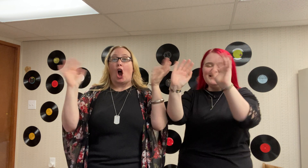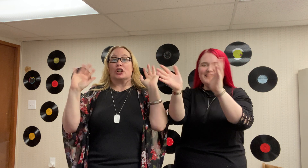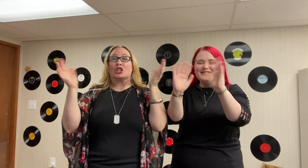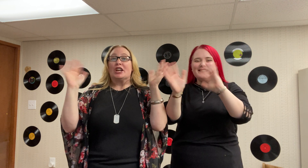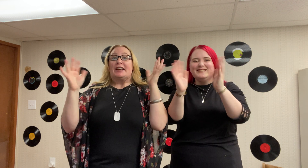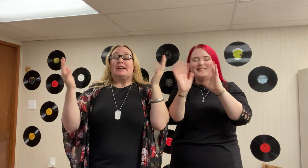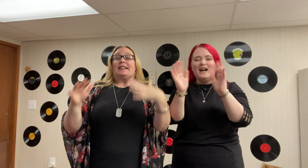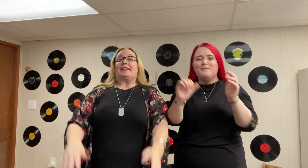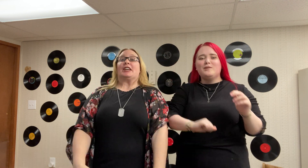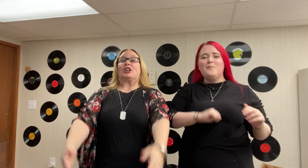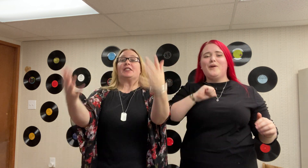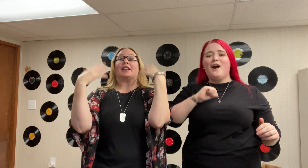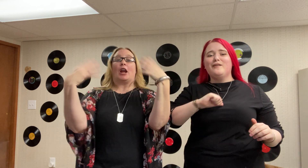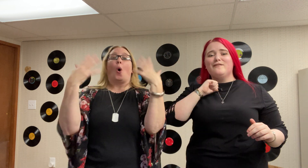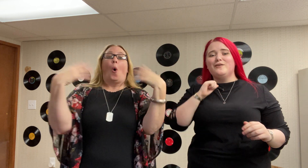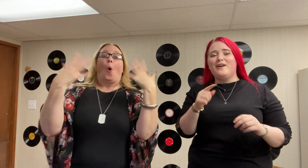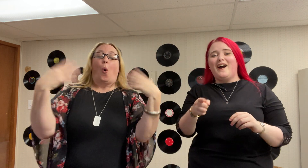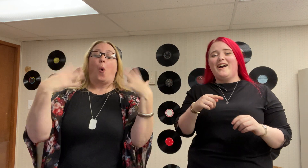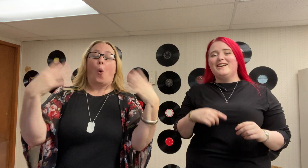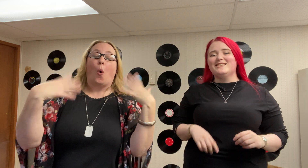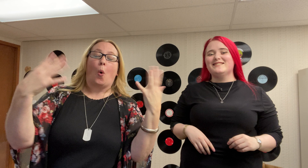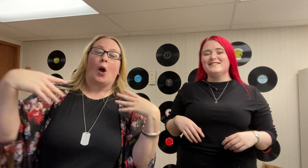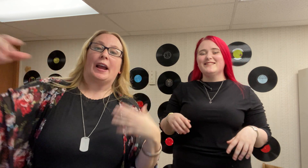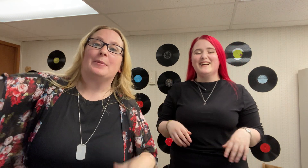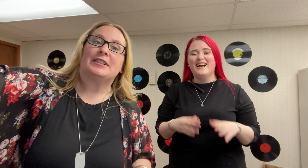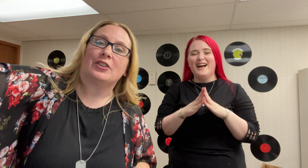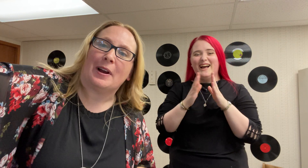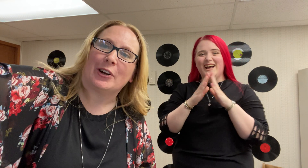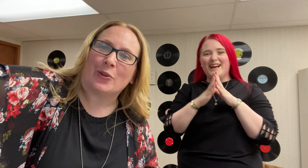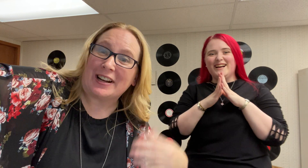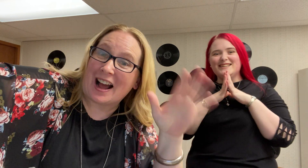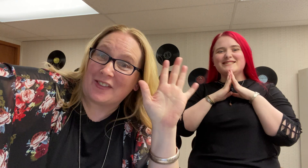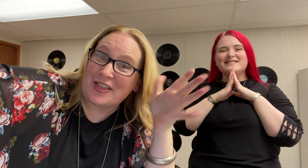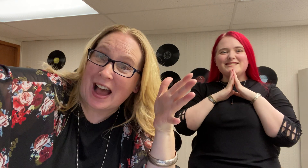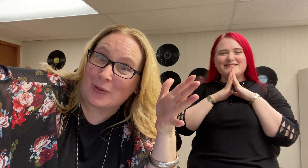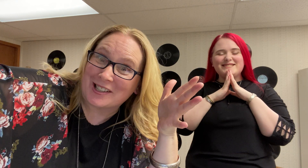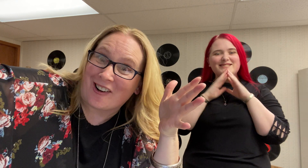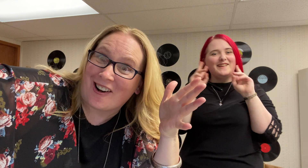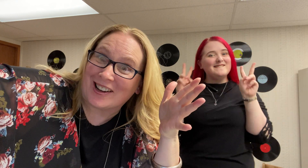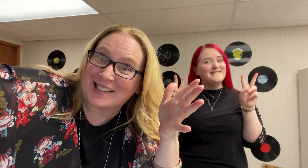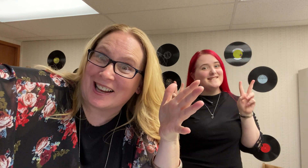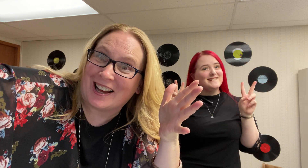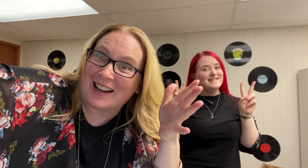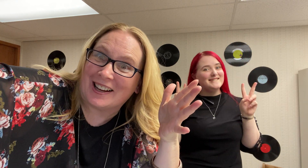gosh. I'm Seriously. so proud of you guys. Ooh, okay, I'm gonna turn my recording off. That was awesome.